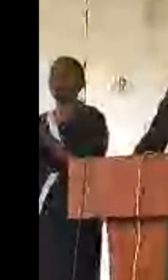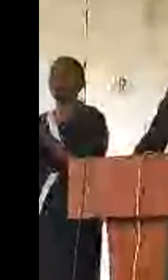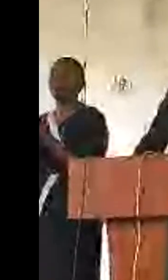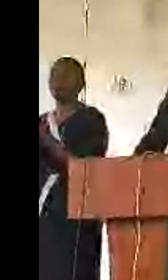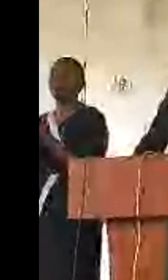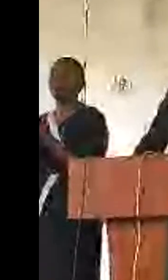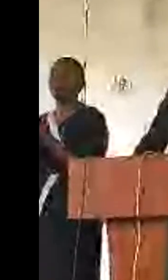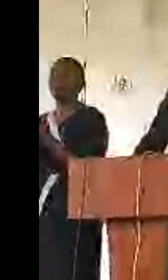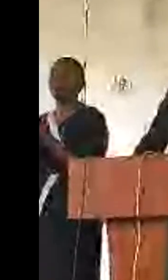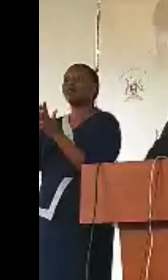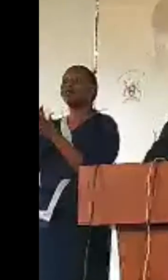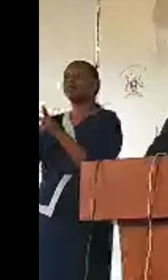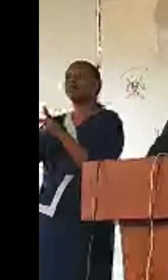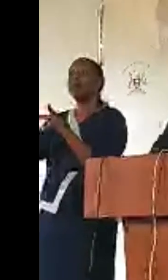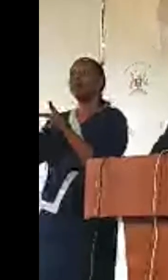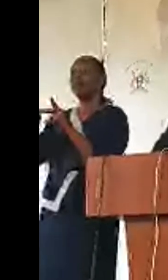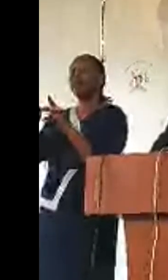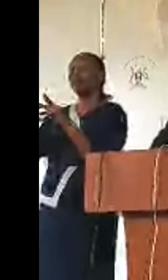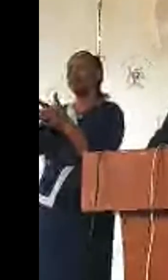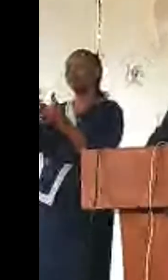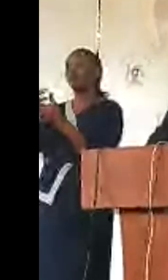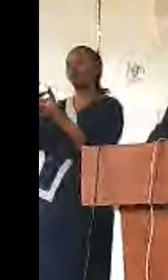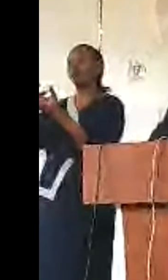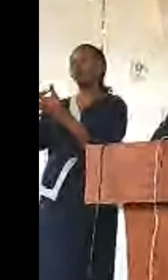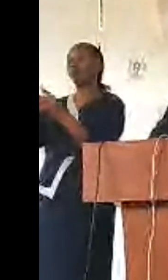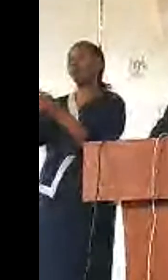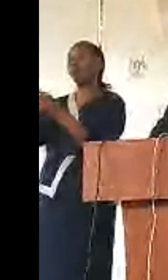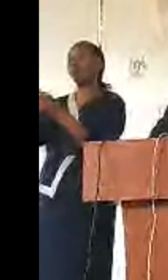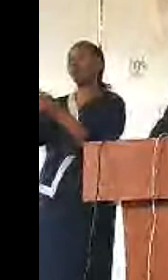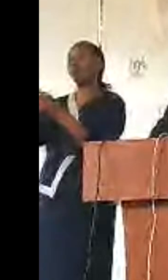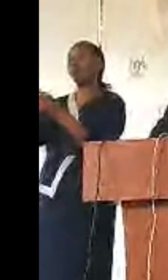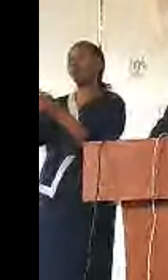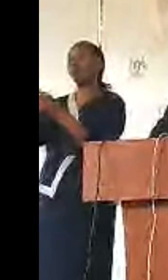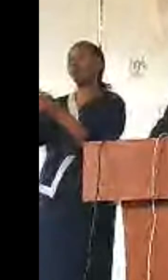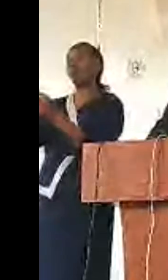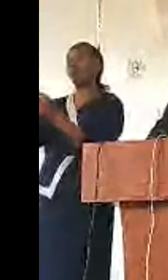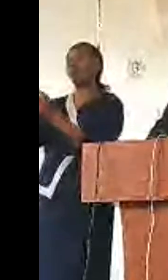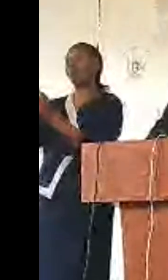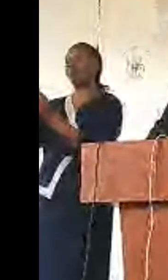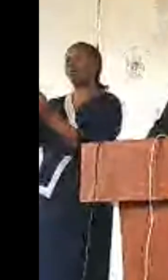Even those that have been convicted will be